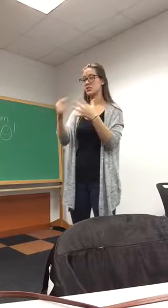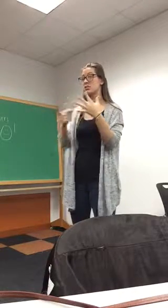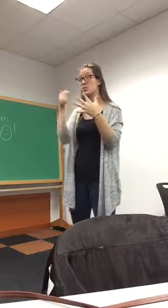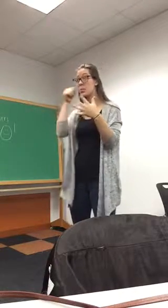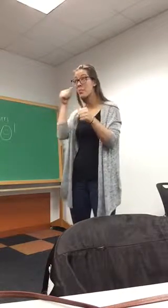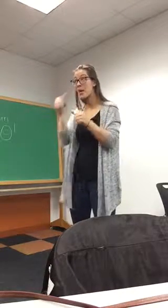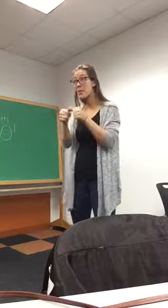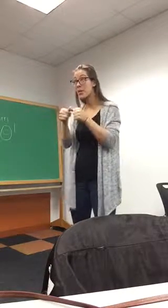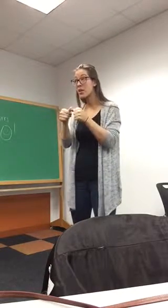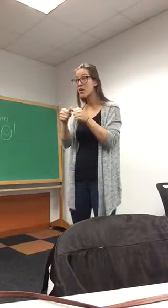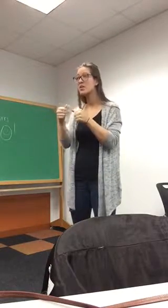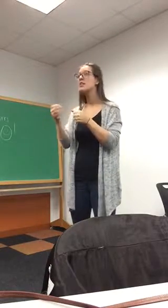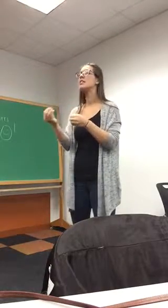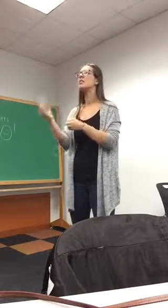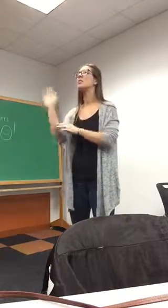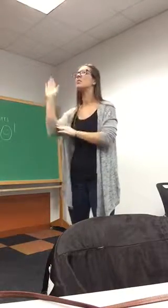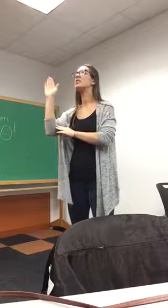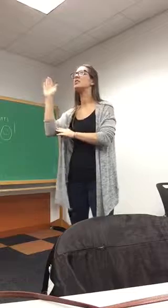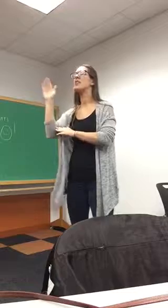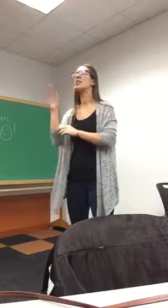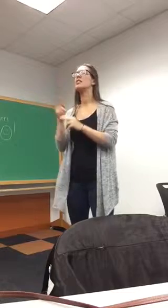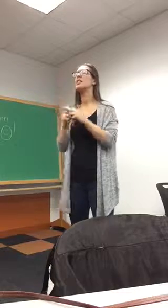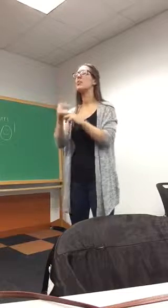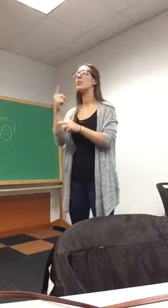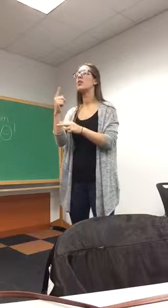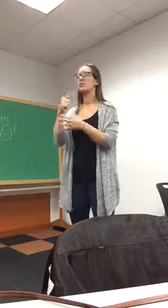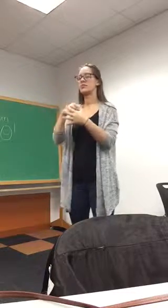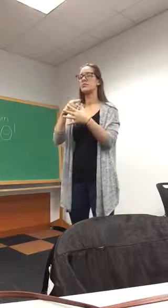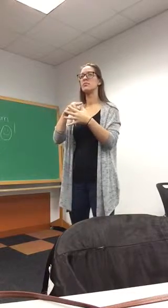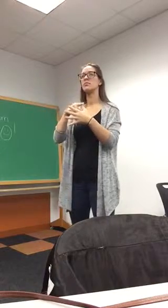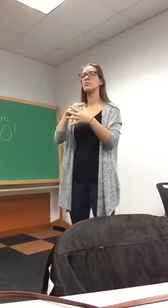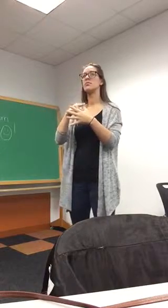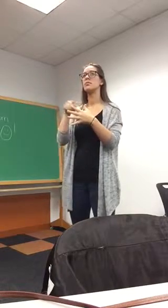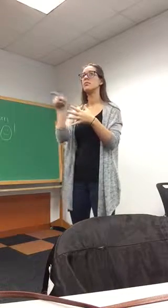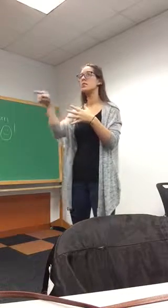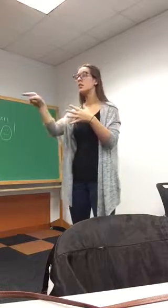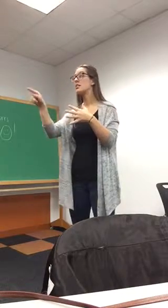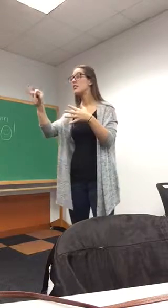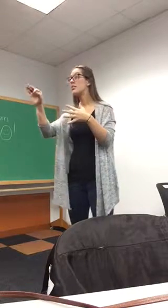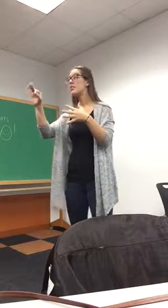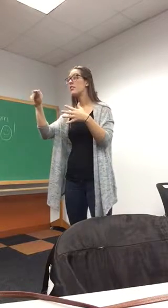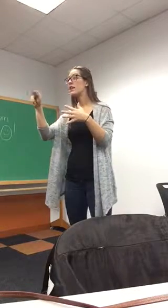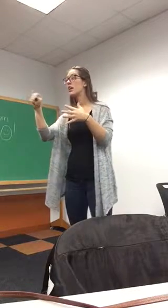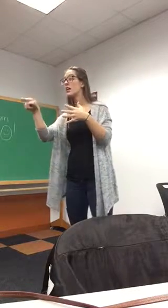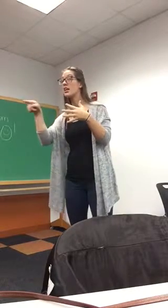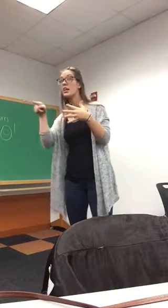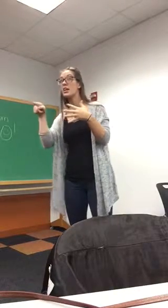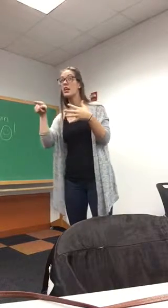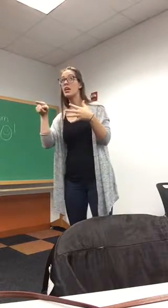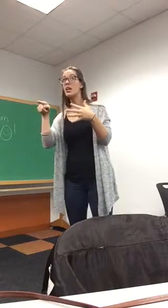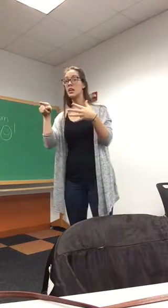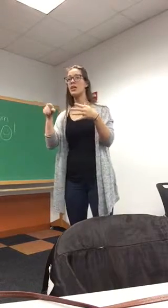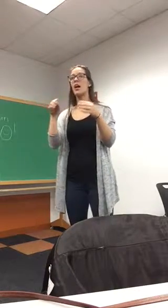you name one for me? Does someone name one? Tiffany? Okay, the bone system allows for movement. Let's write some of these